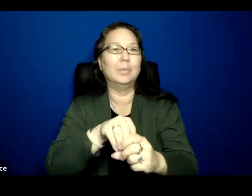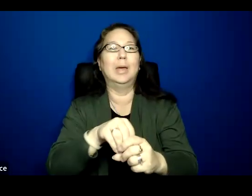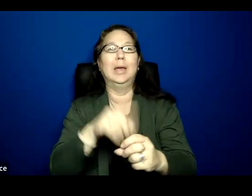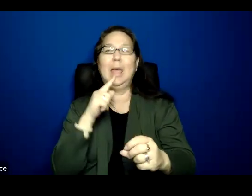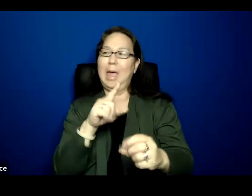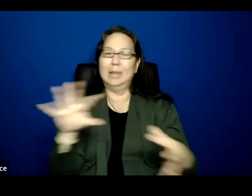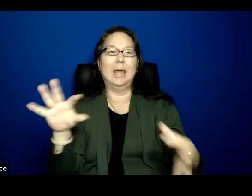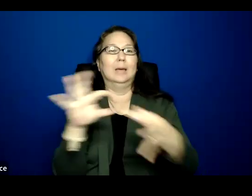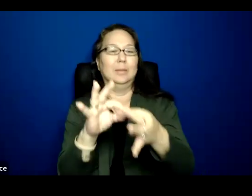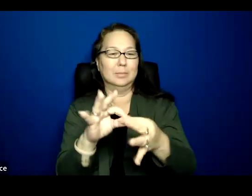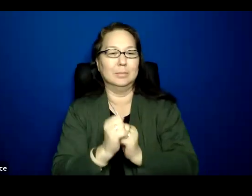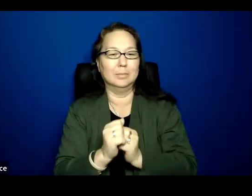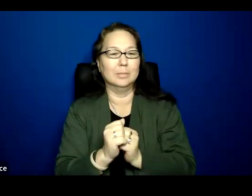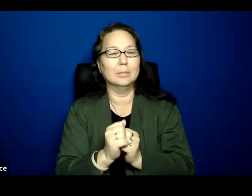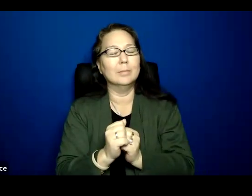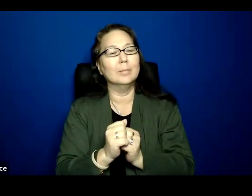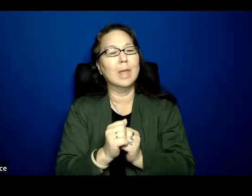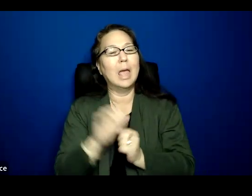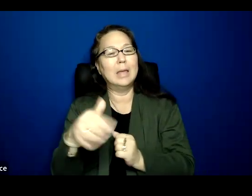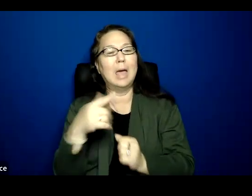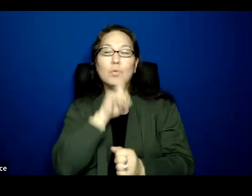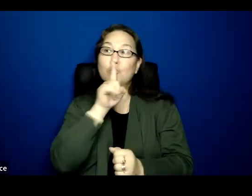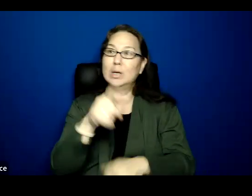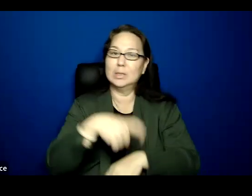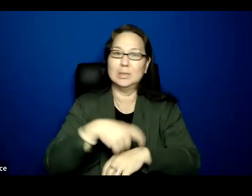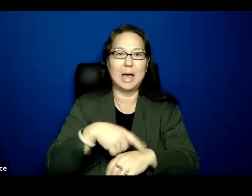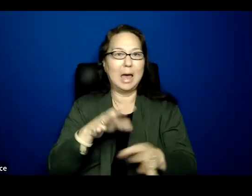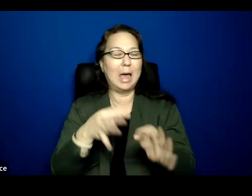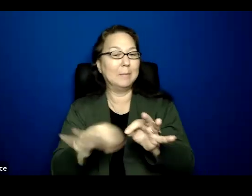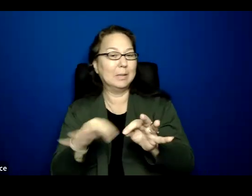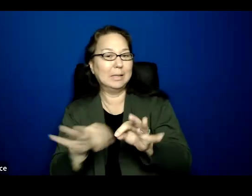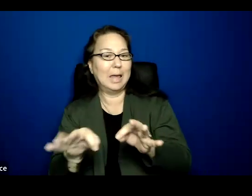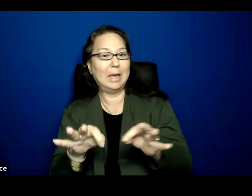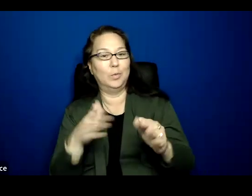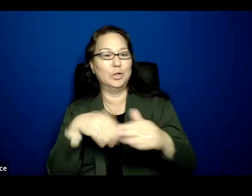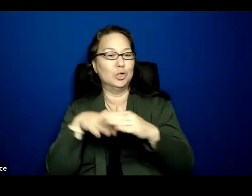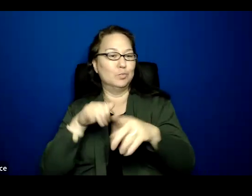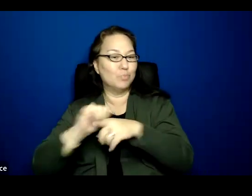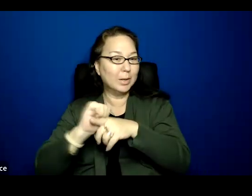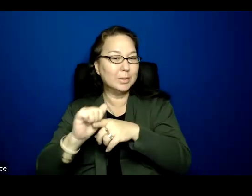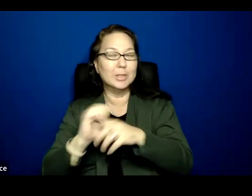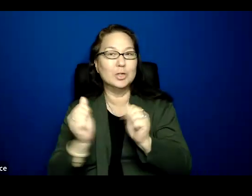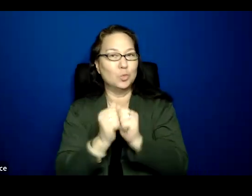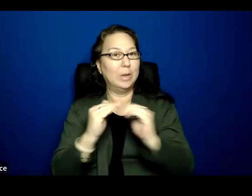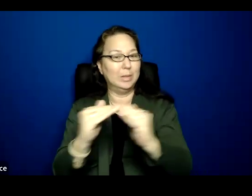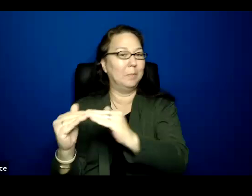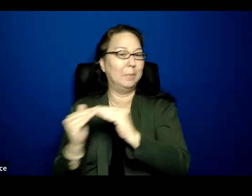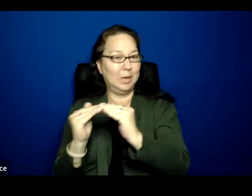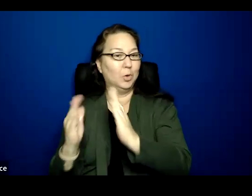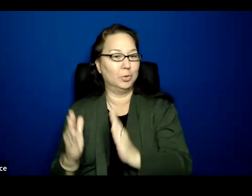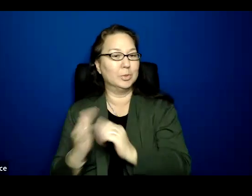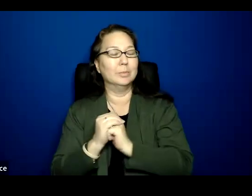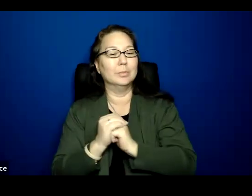from real-time language practice with peers, accelerating both their academic and conversational English. And by